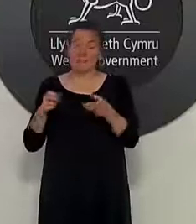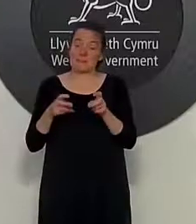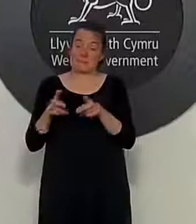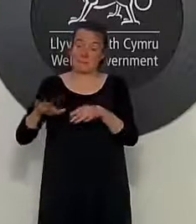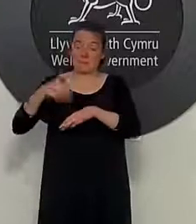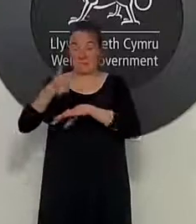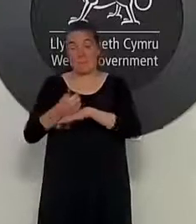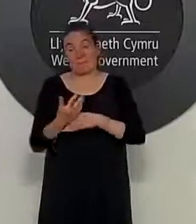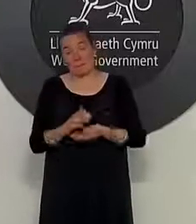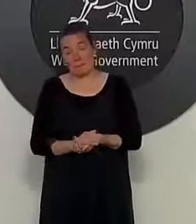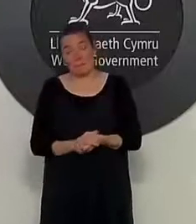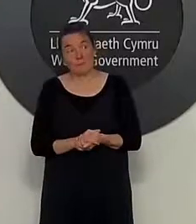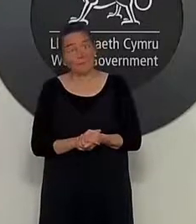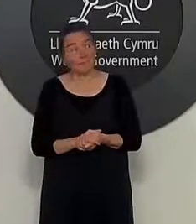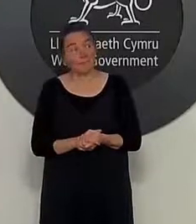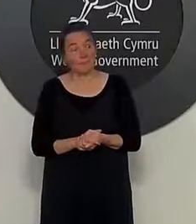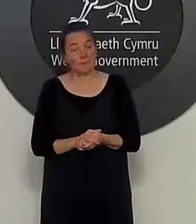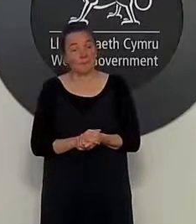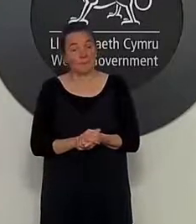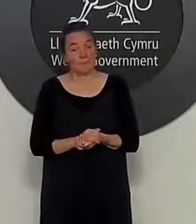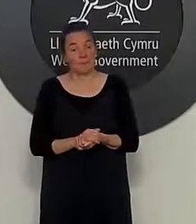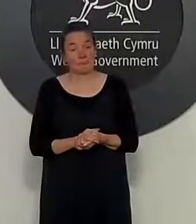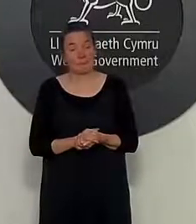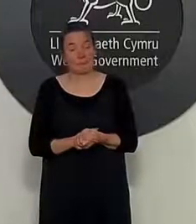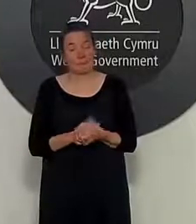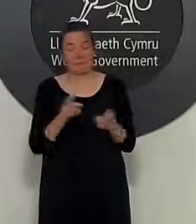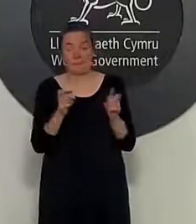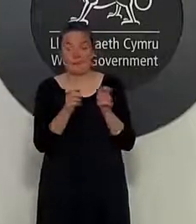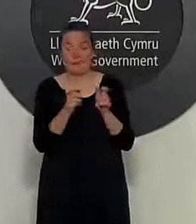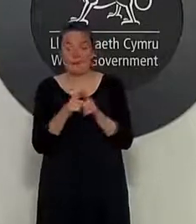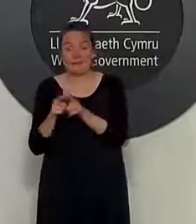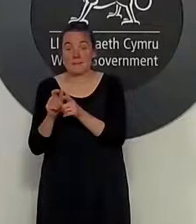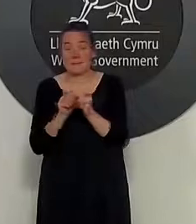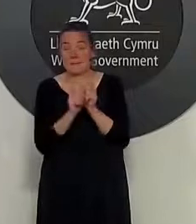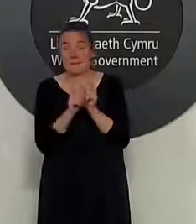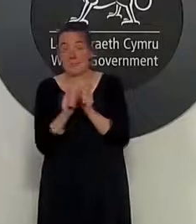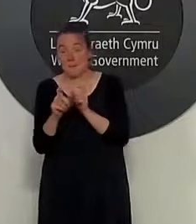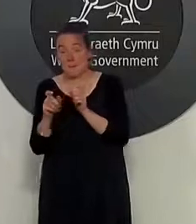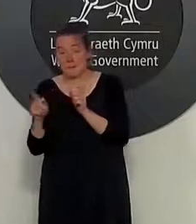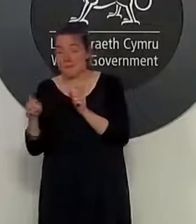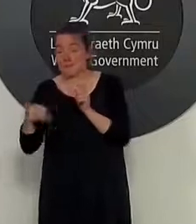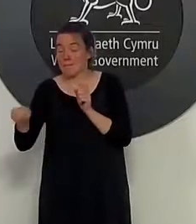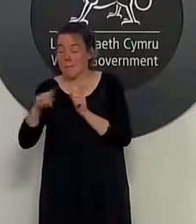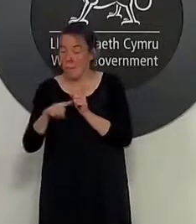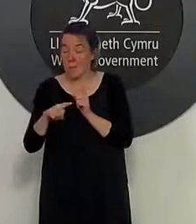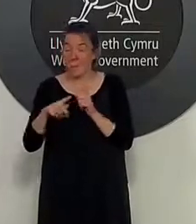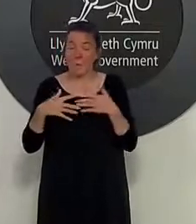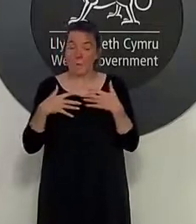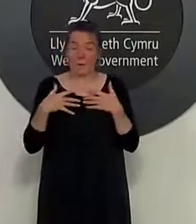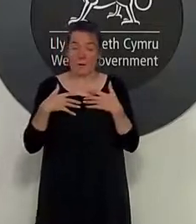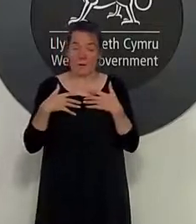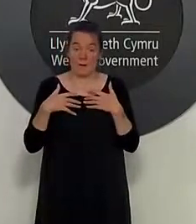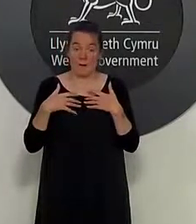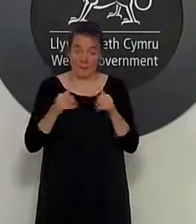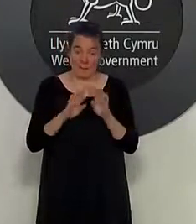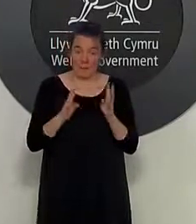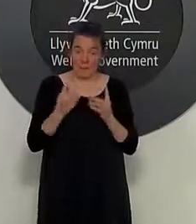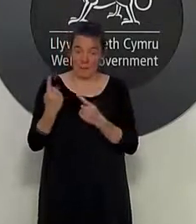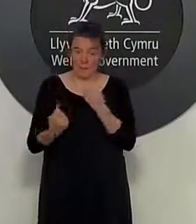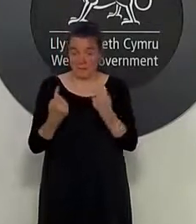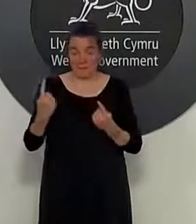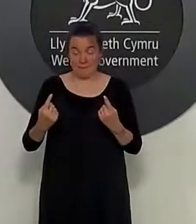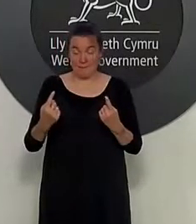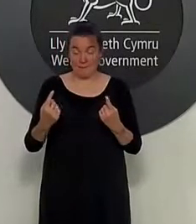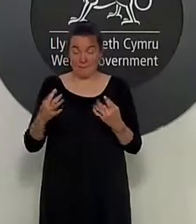in place. The letters are sent out by those local health boards, not by the Welsh Government and certainly not by me. So